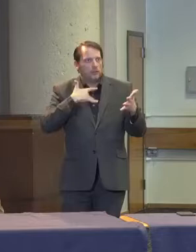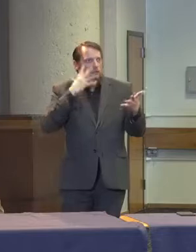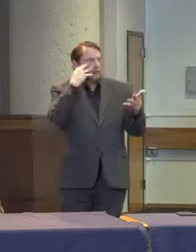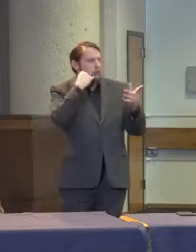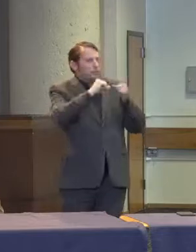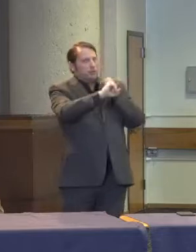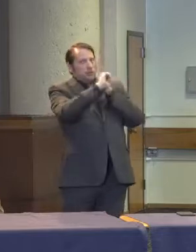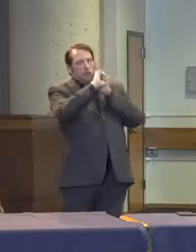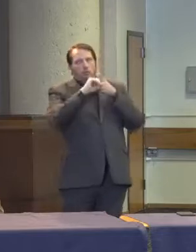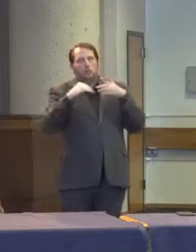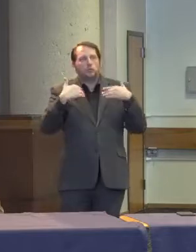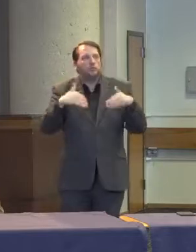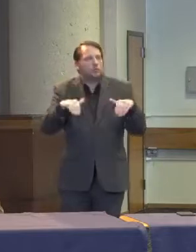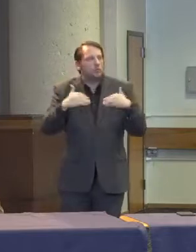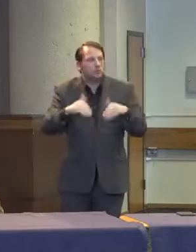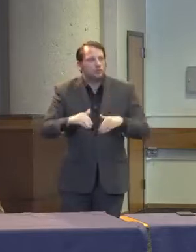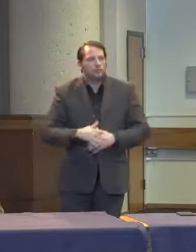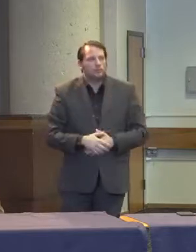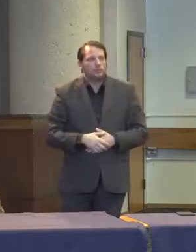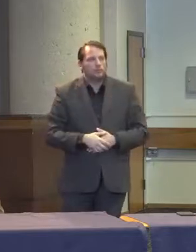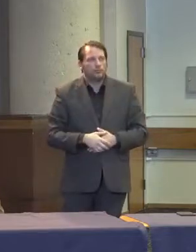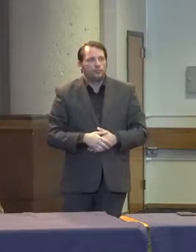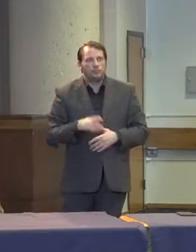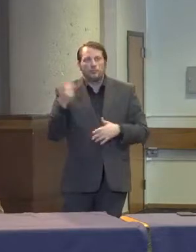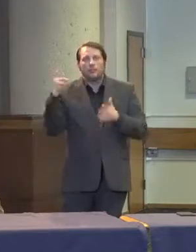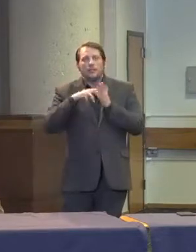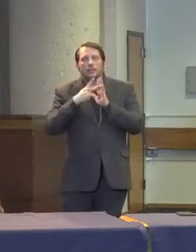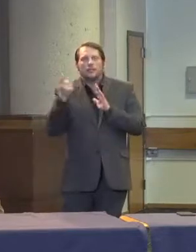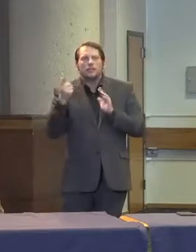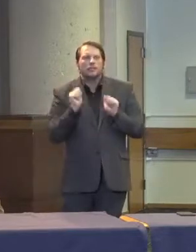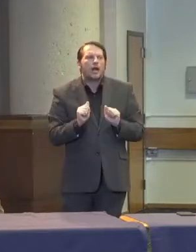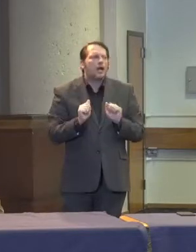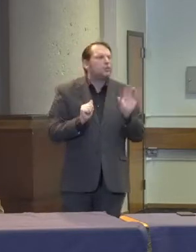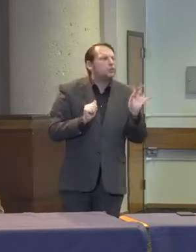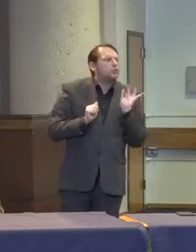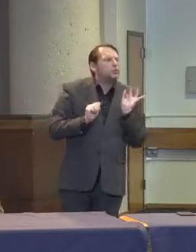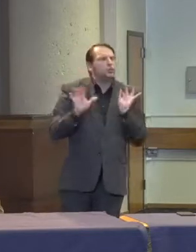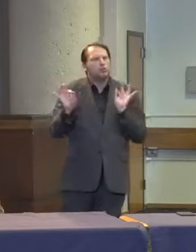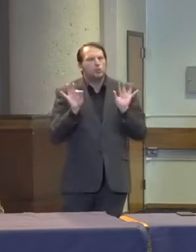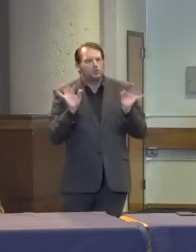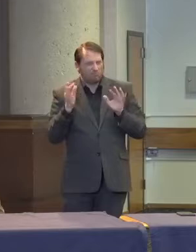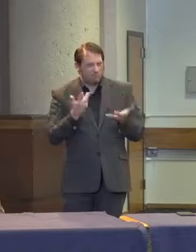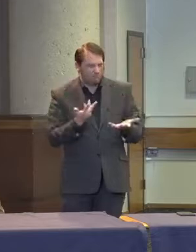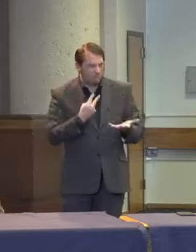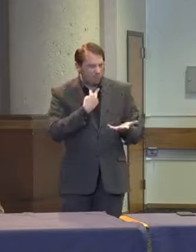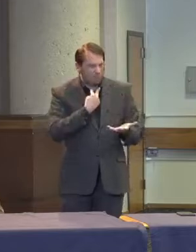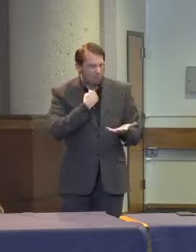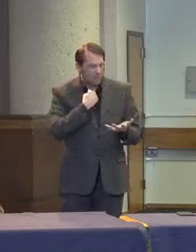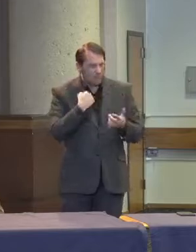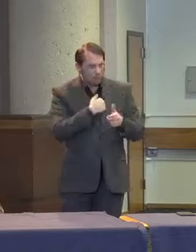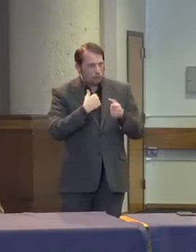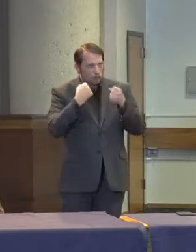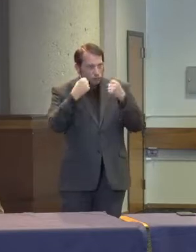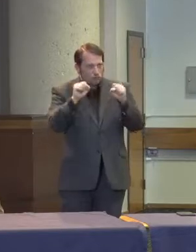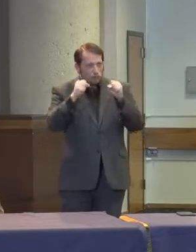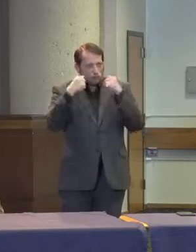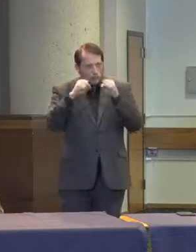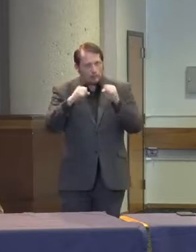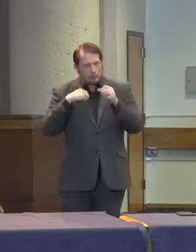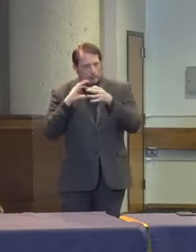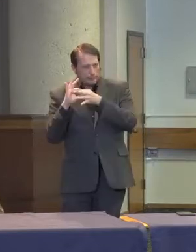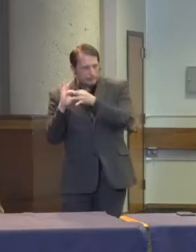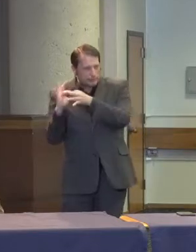no one's choosing to be in this situation, but we are pulling together to make sure we continue providing learning experiences,